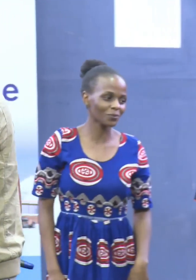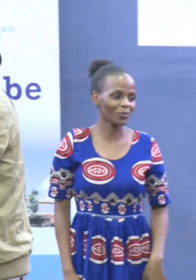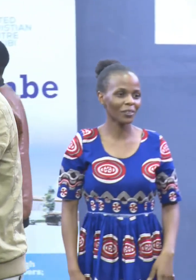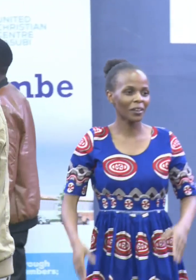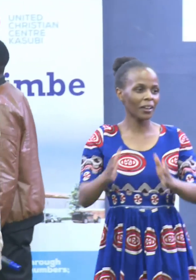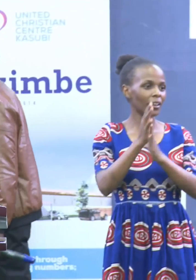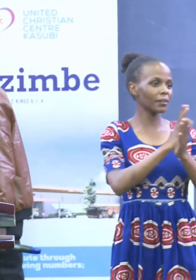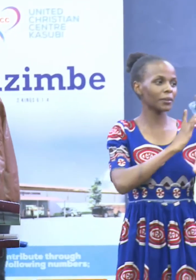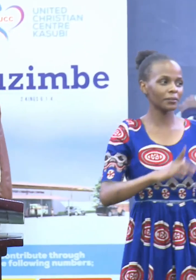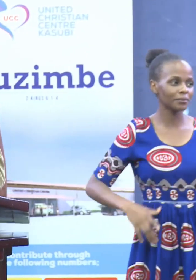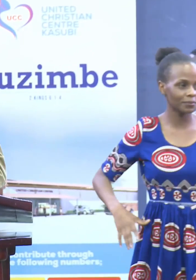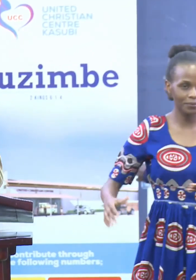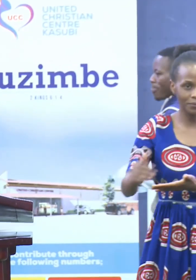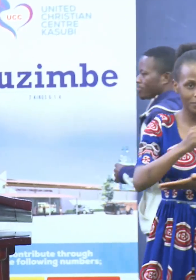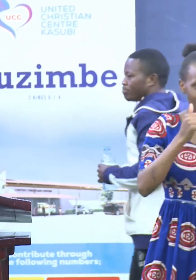Praise the Lord.